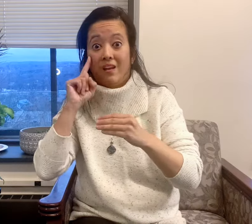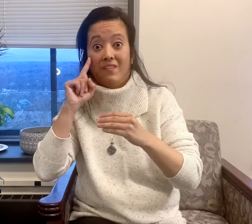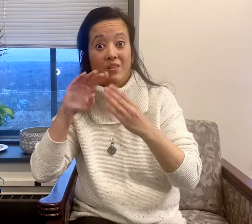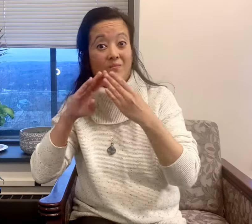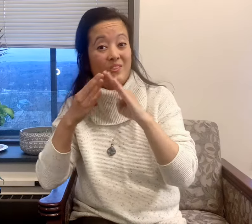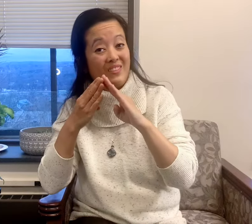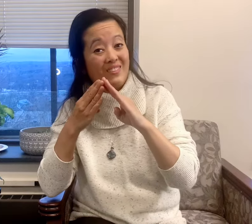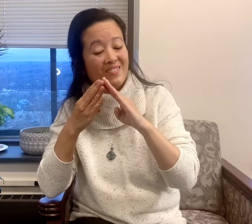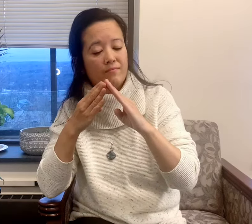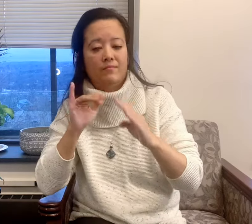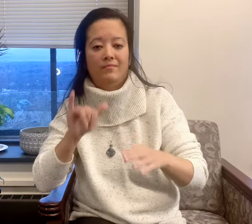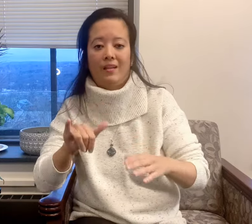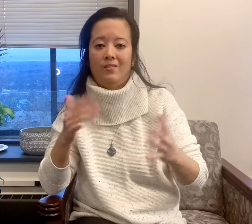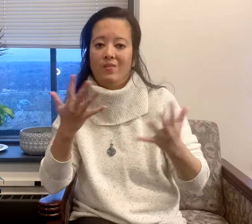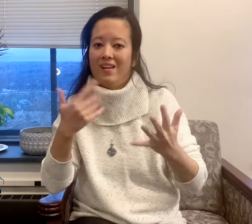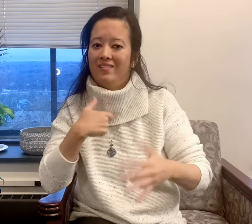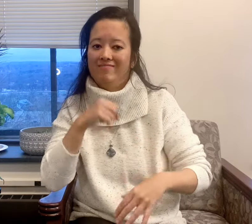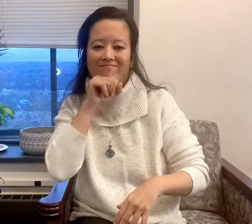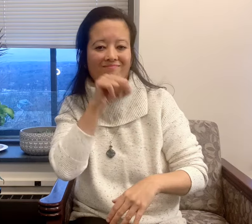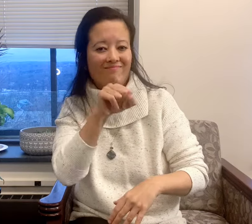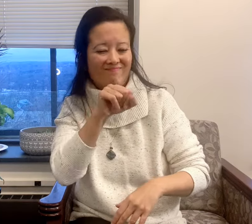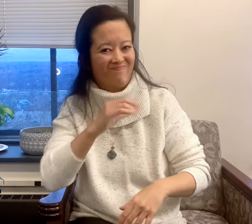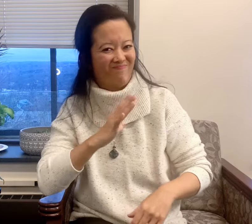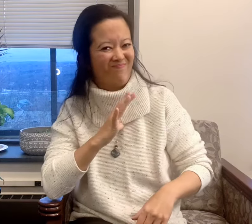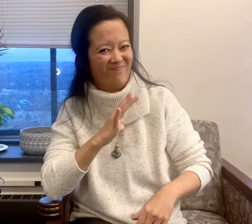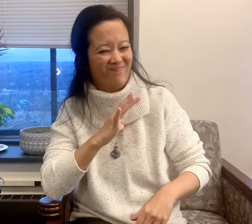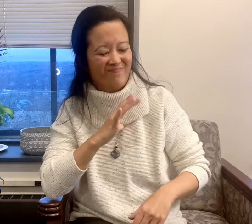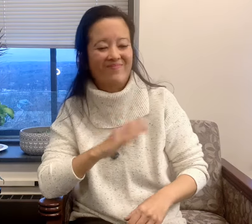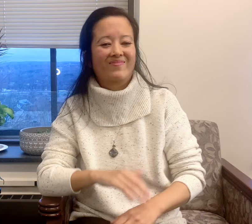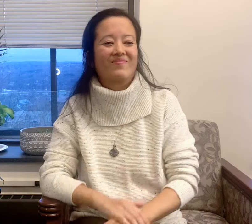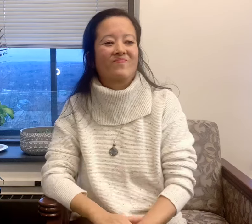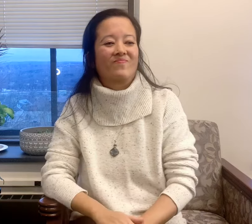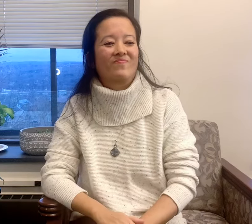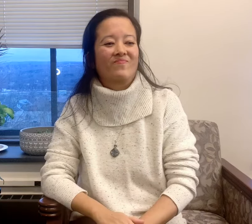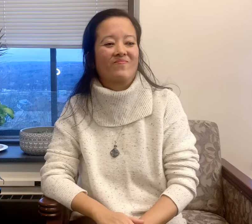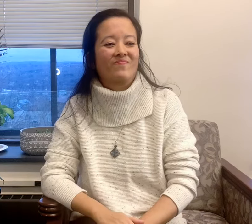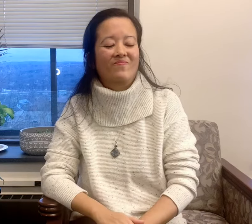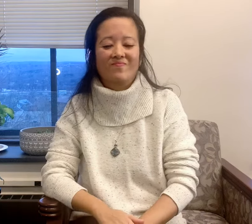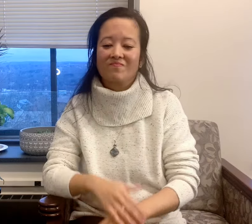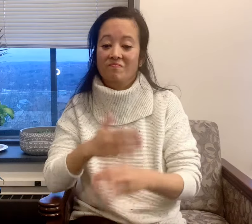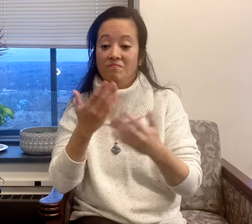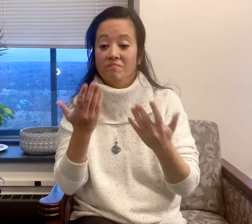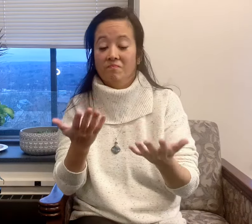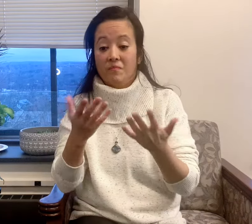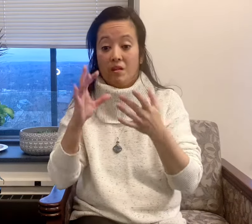class. Many deaf people in the community, they get exposure to as well, and I enjoy that.